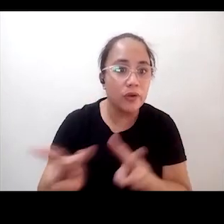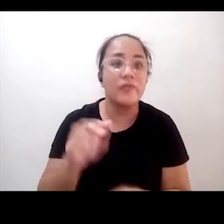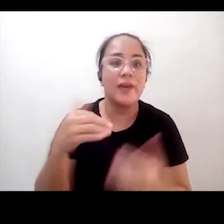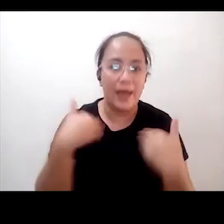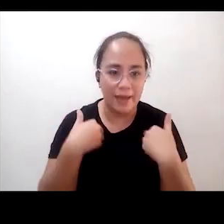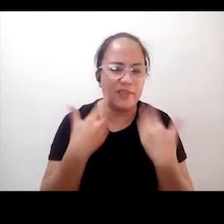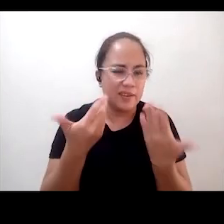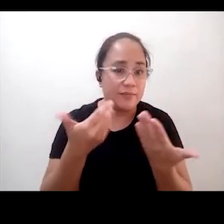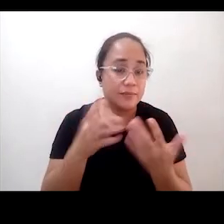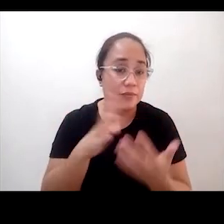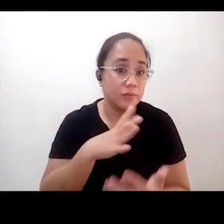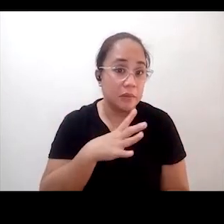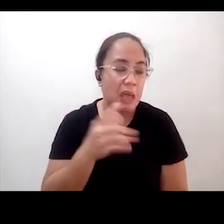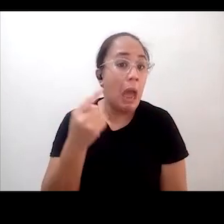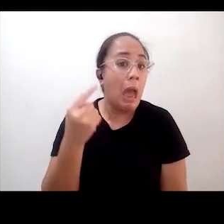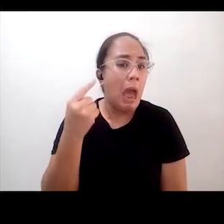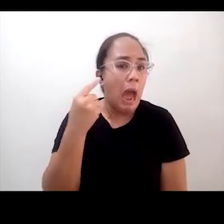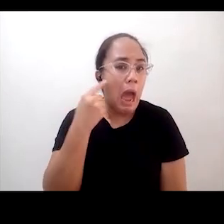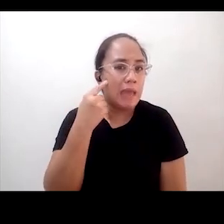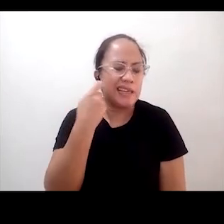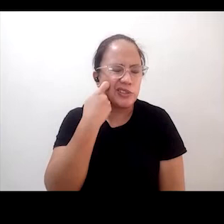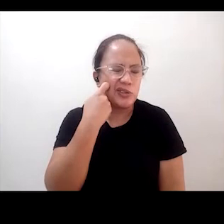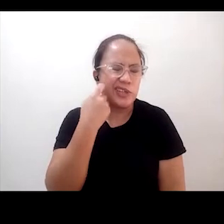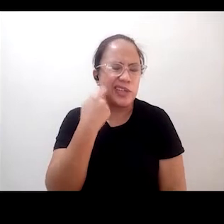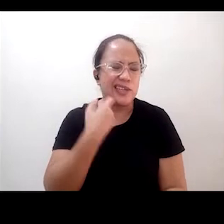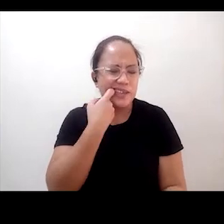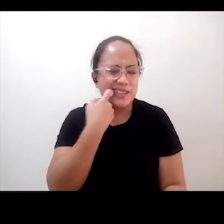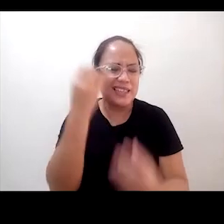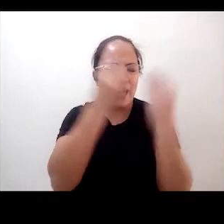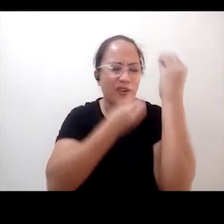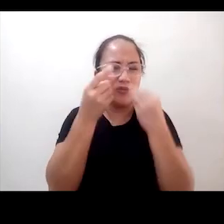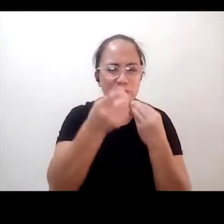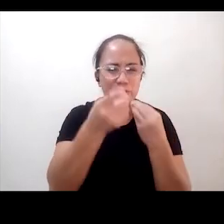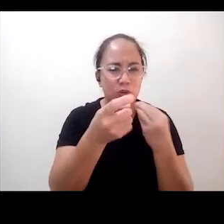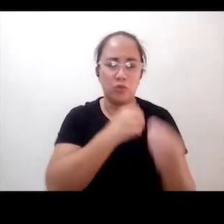Maybe I confused you and I'm sorry if I did.